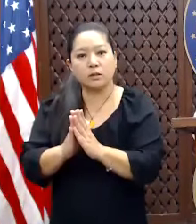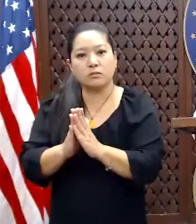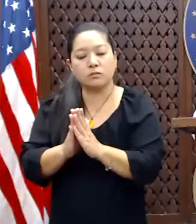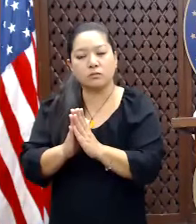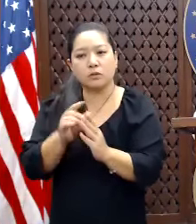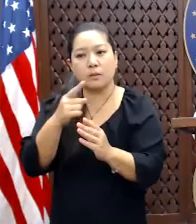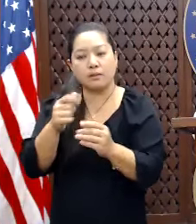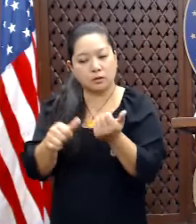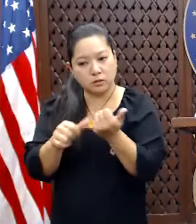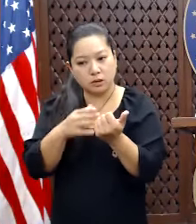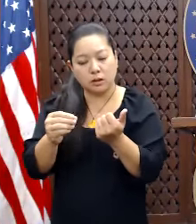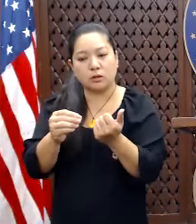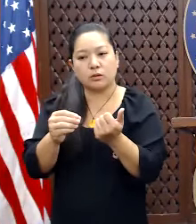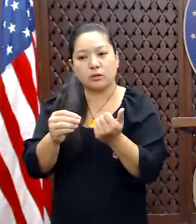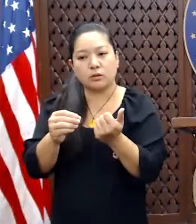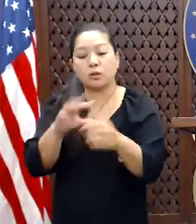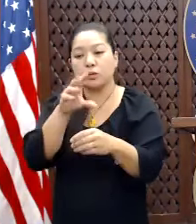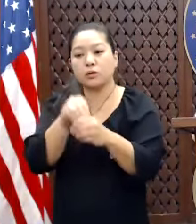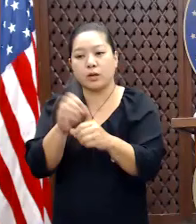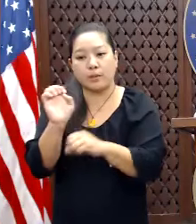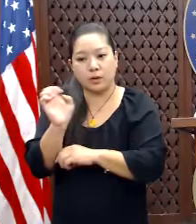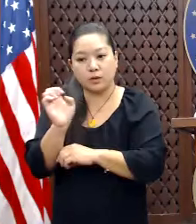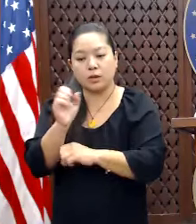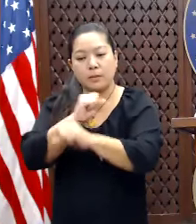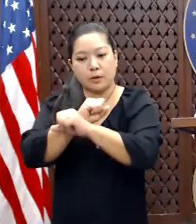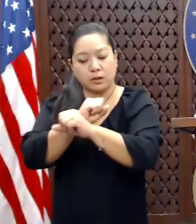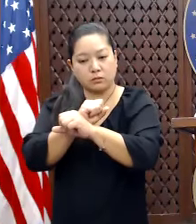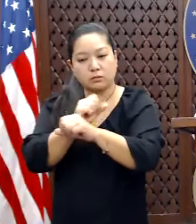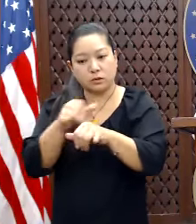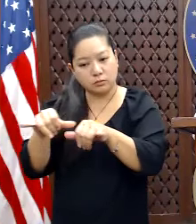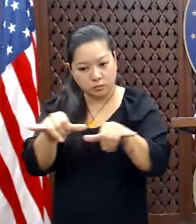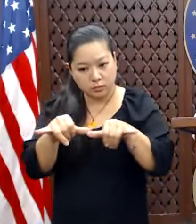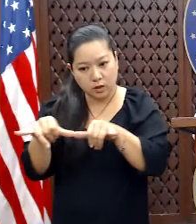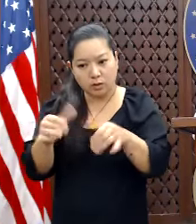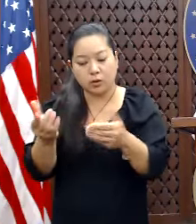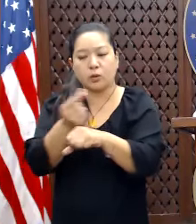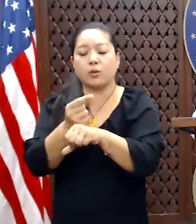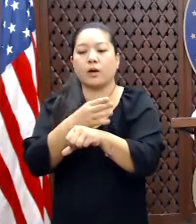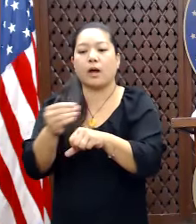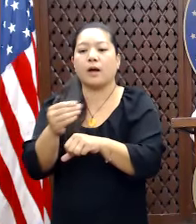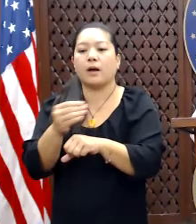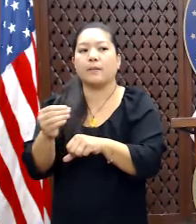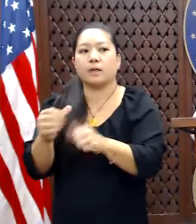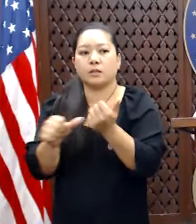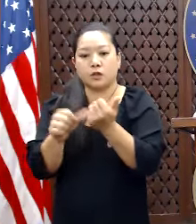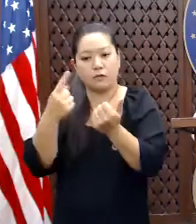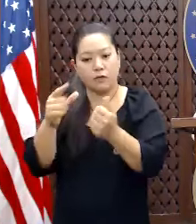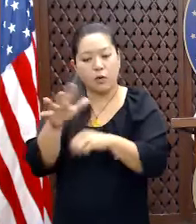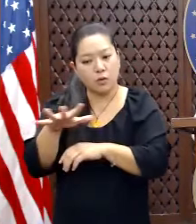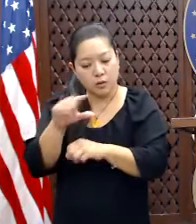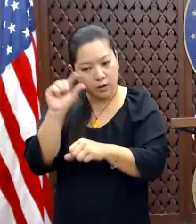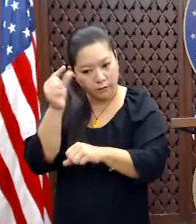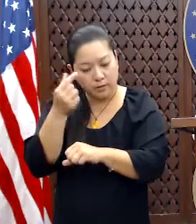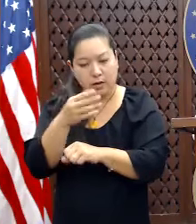assistance, Category B, to include emergency protective measures and assistance for local governments and